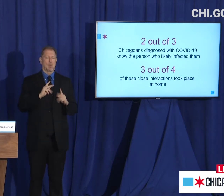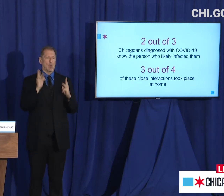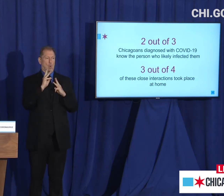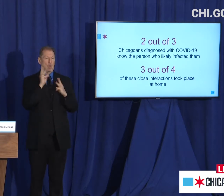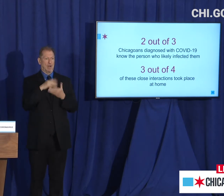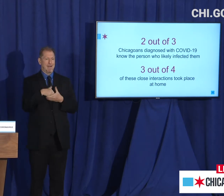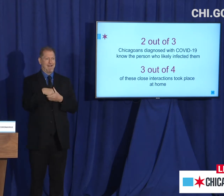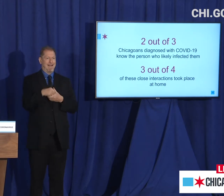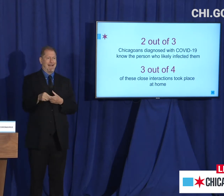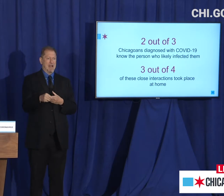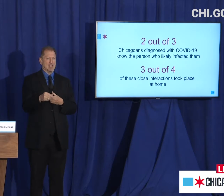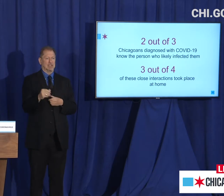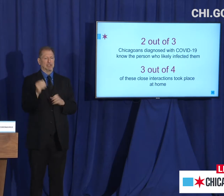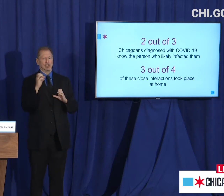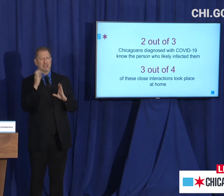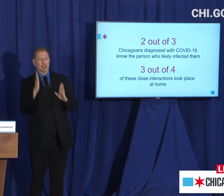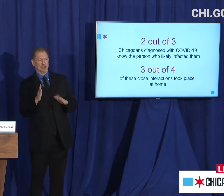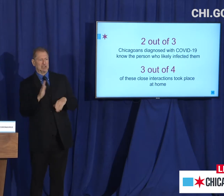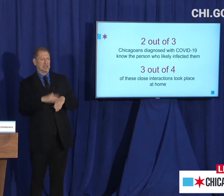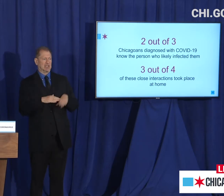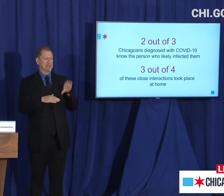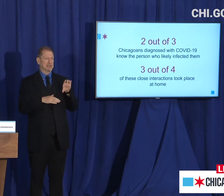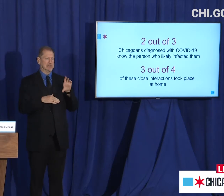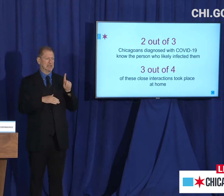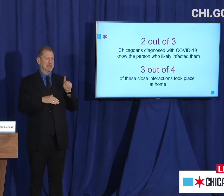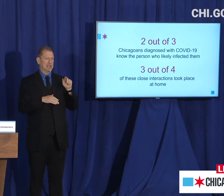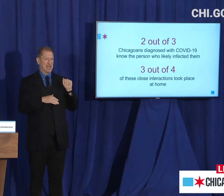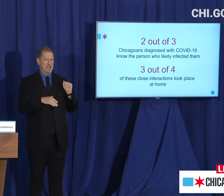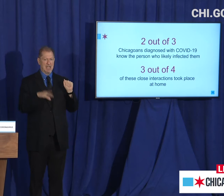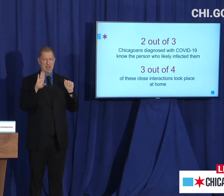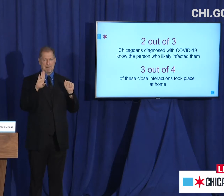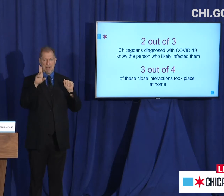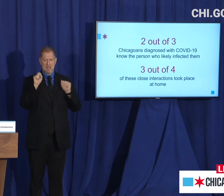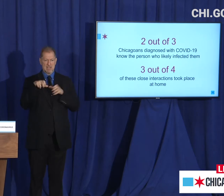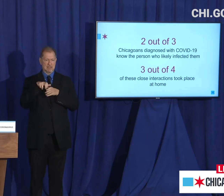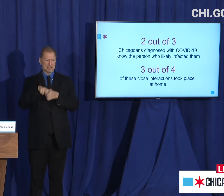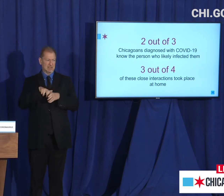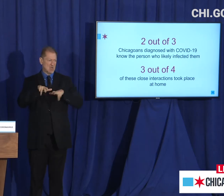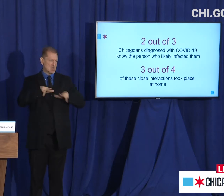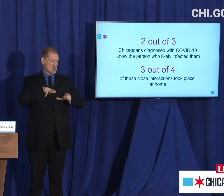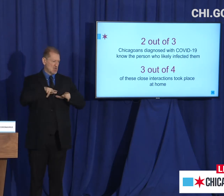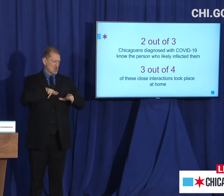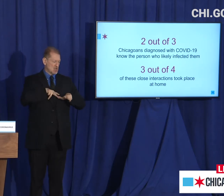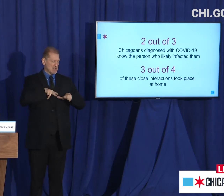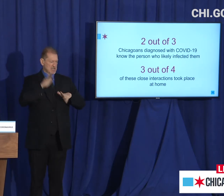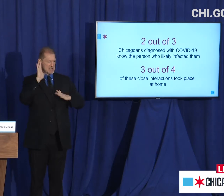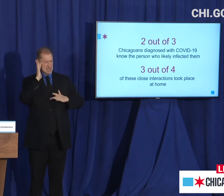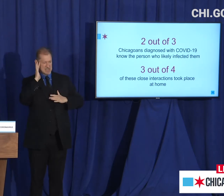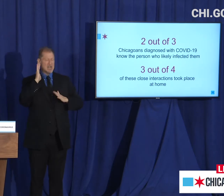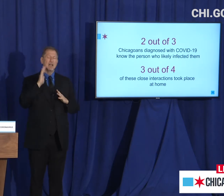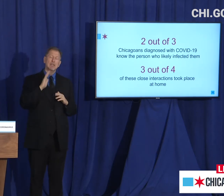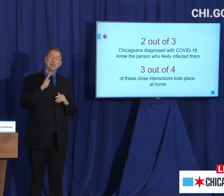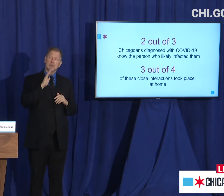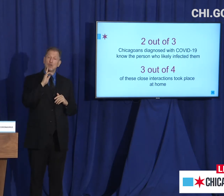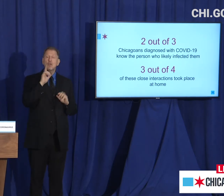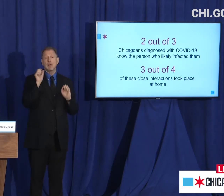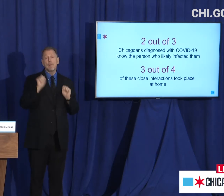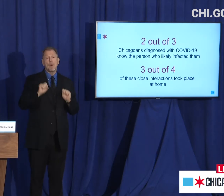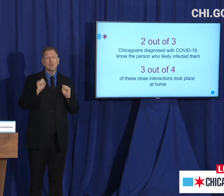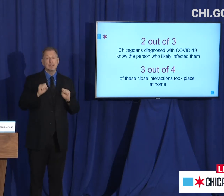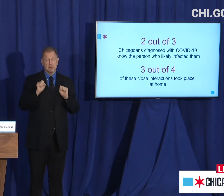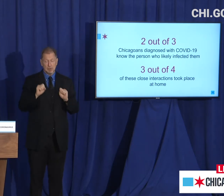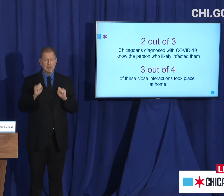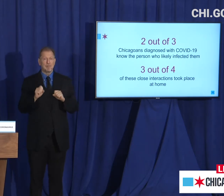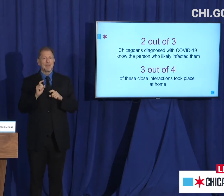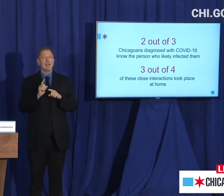in crowds, on the CTA, walking down the street. And it is absolutely possible to be infected, but I